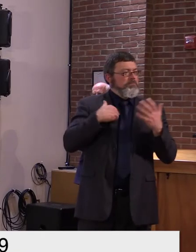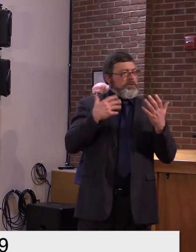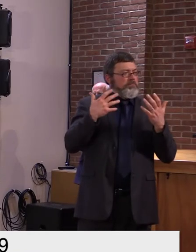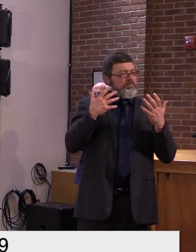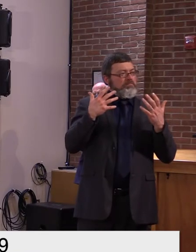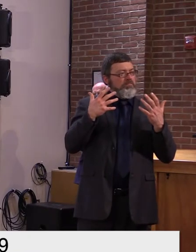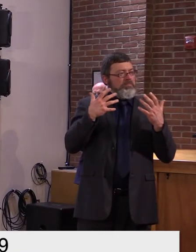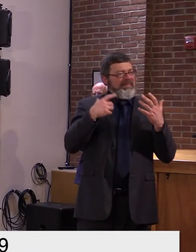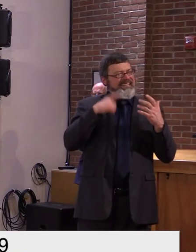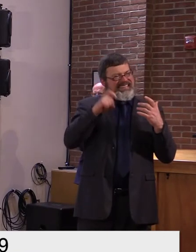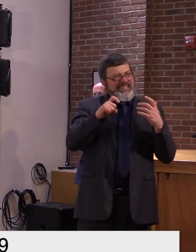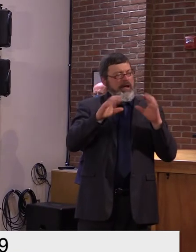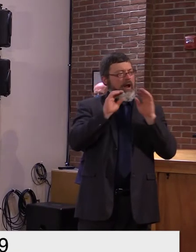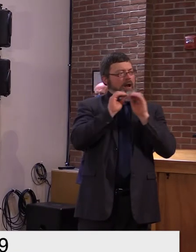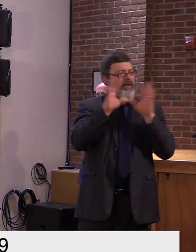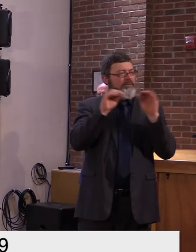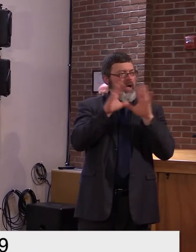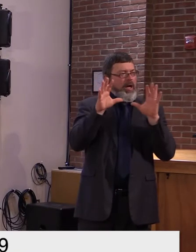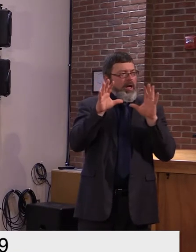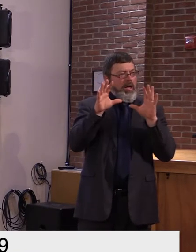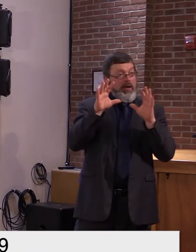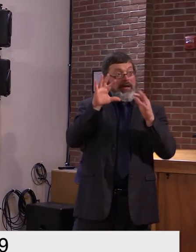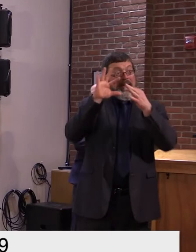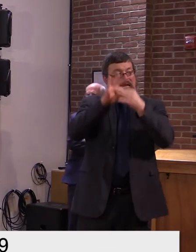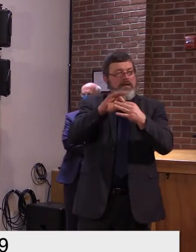on unemployment benefits.